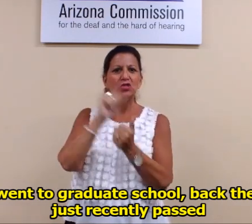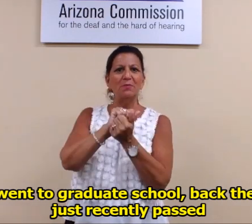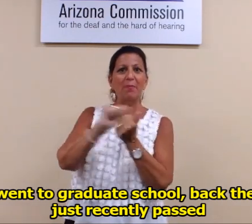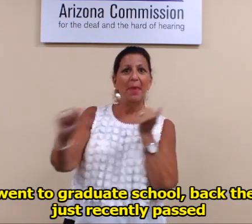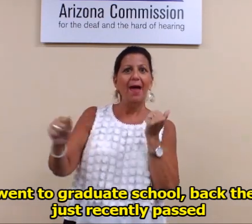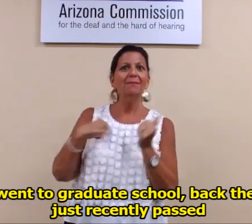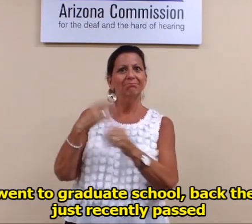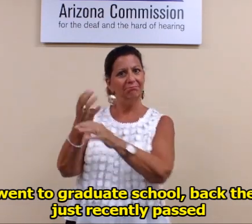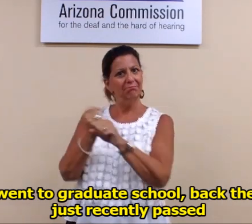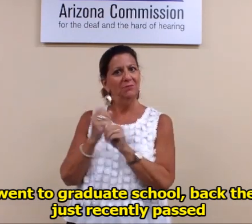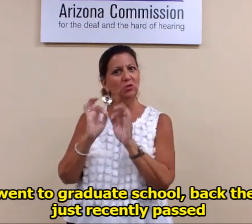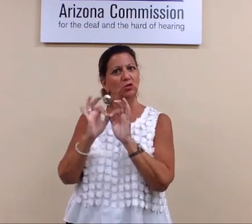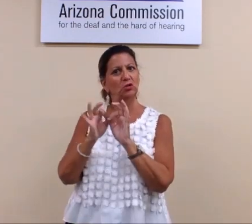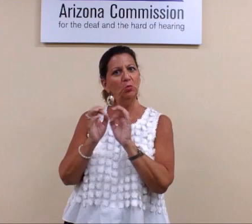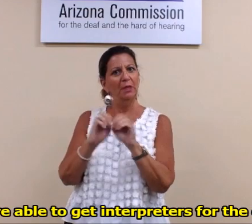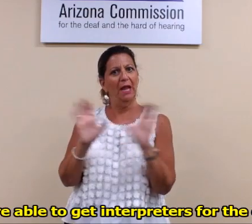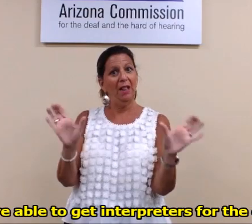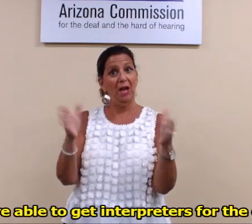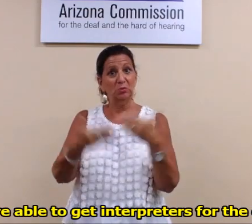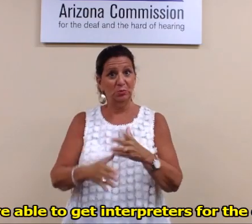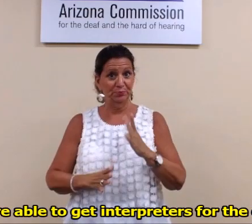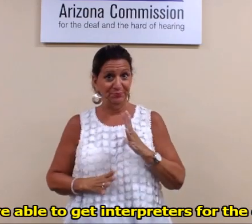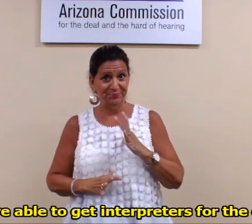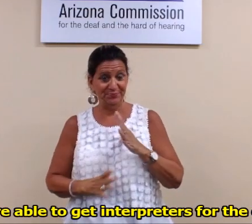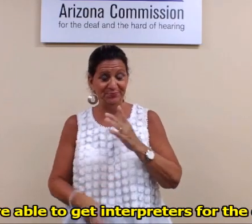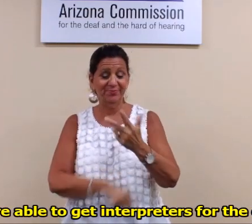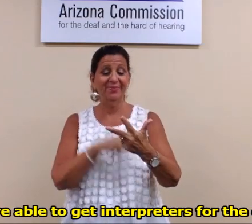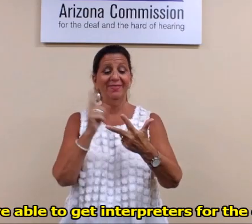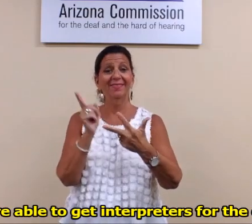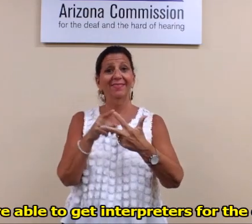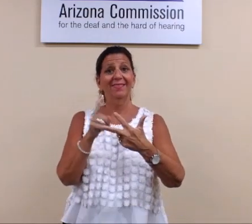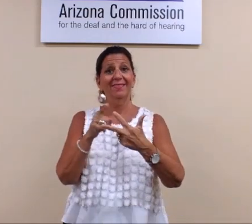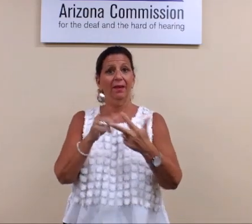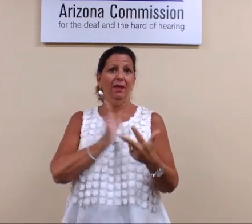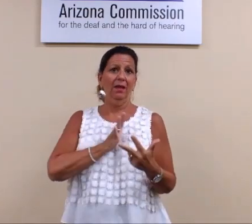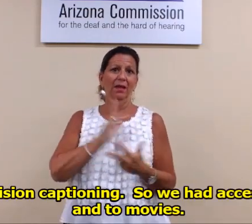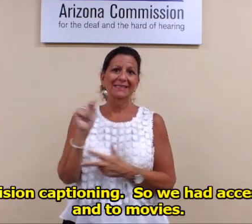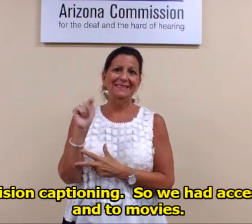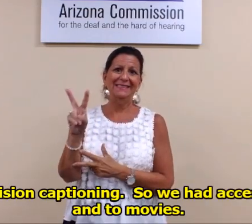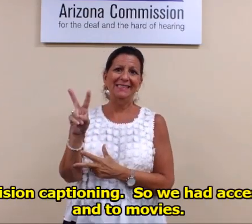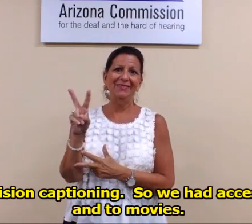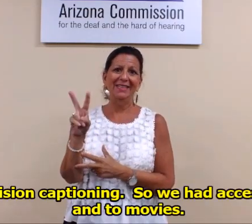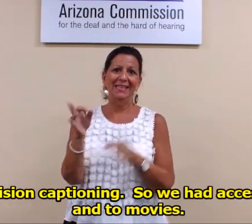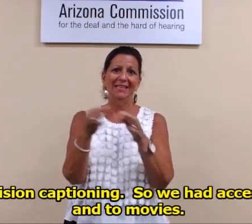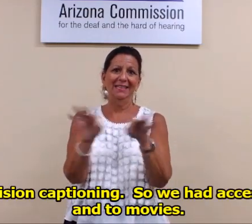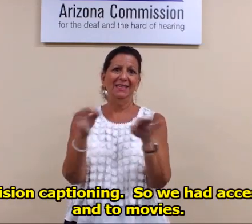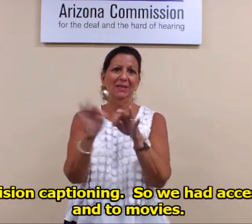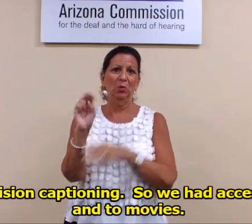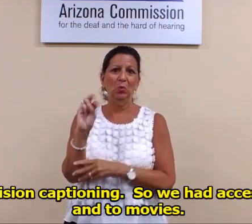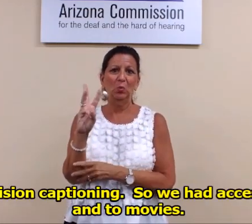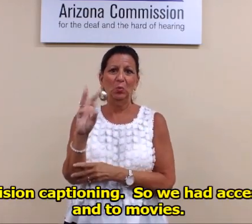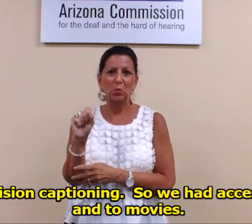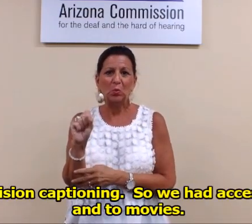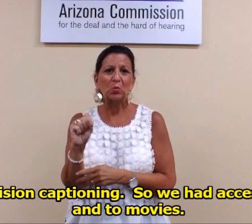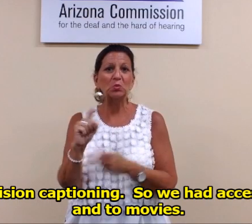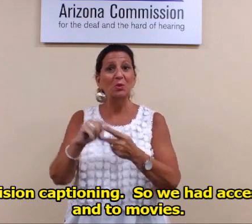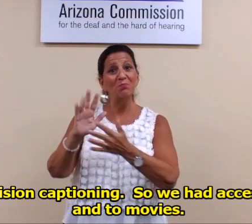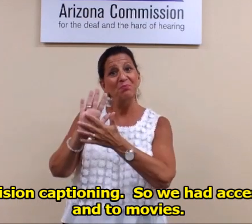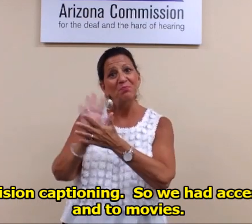just recently passed, so we were able to get interpreters for the classroom. Second, television captioning, so we had access